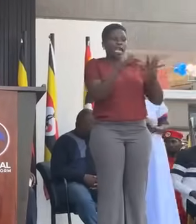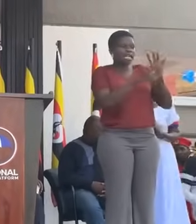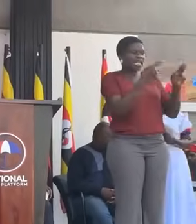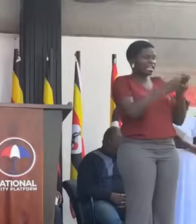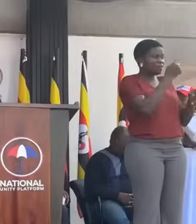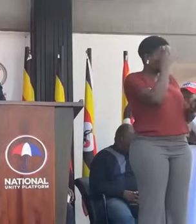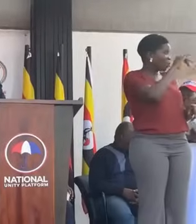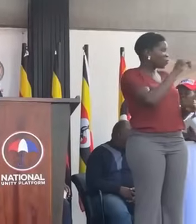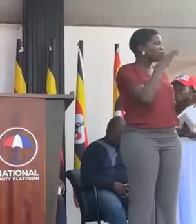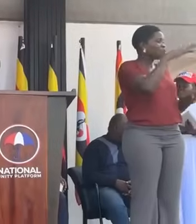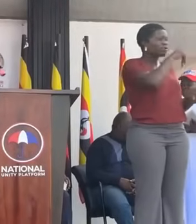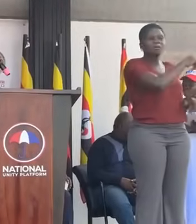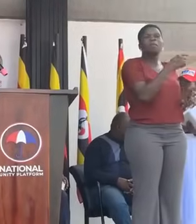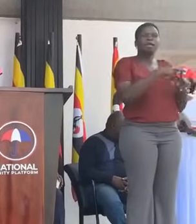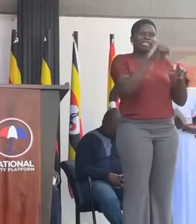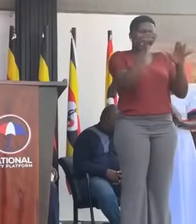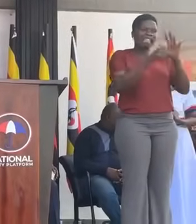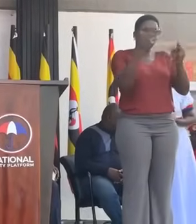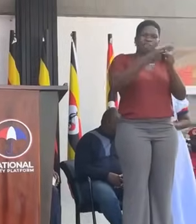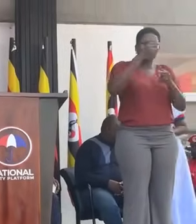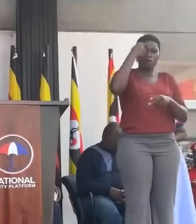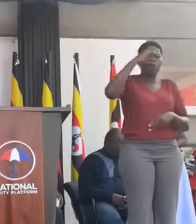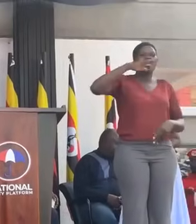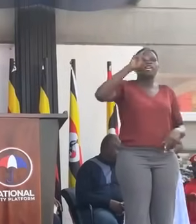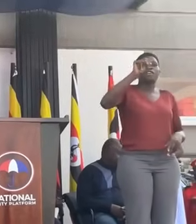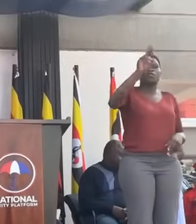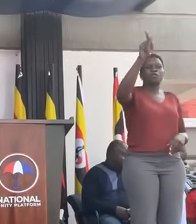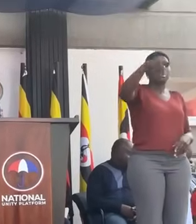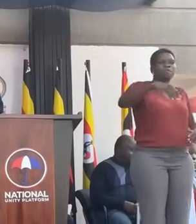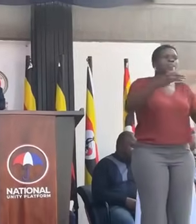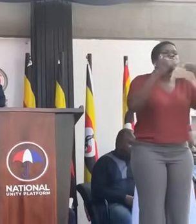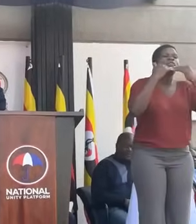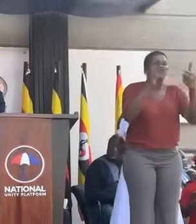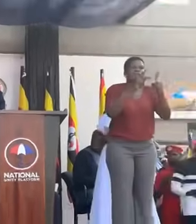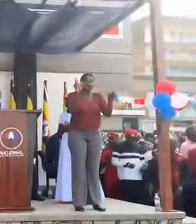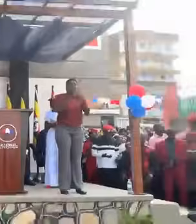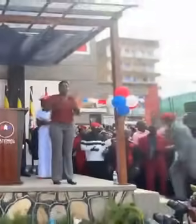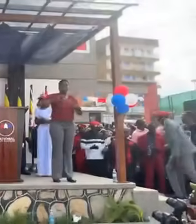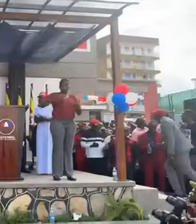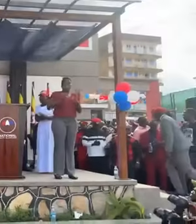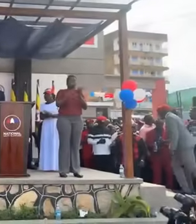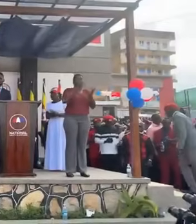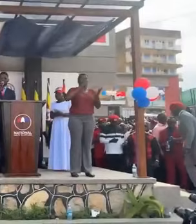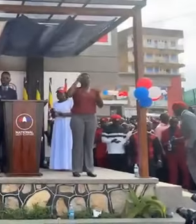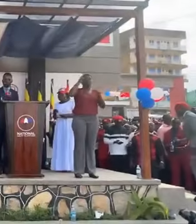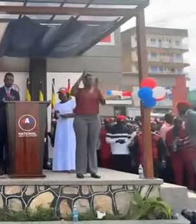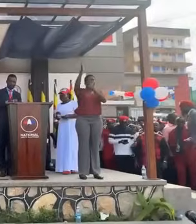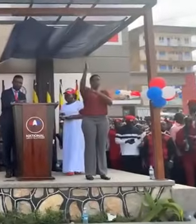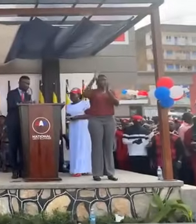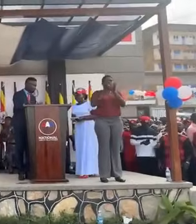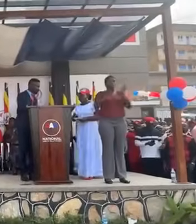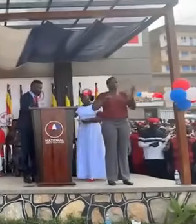kujira manya, the National Unity Platform. Thank you very much, ladies and gentlemen, for God and our country.